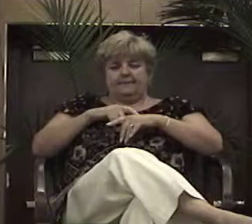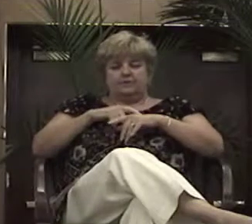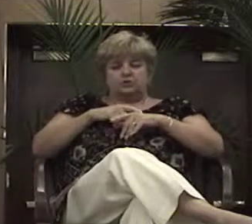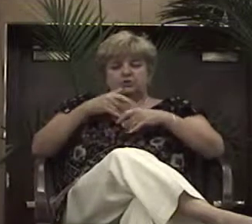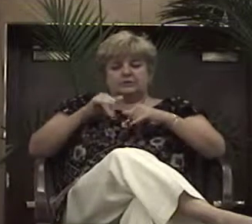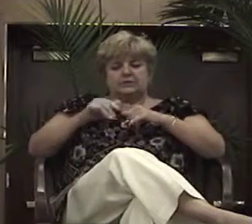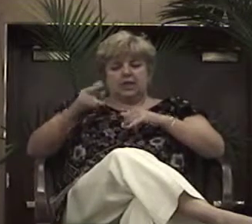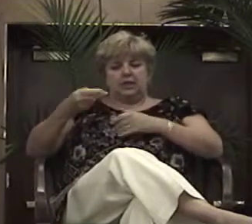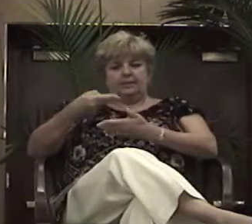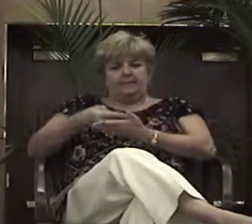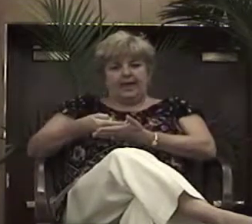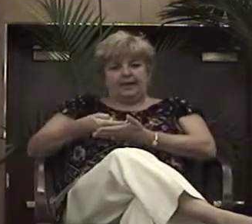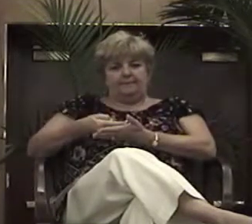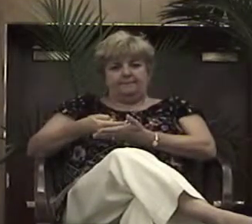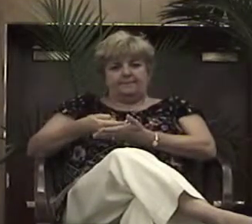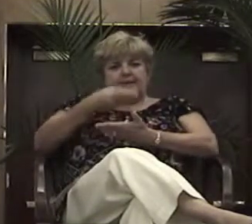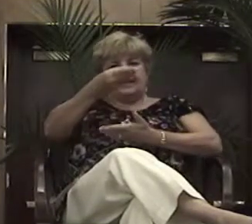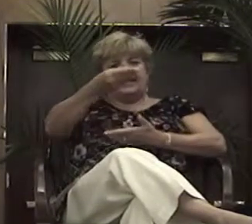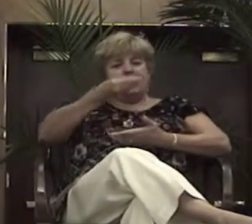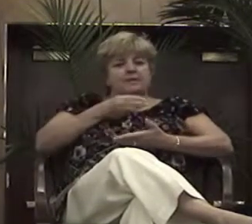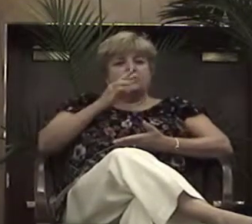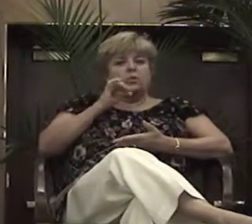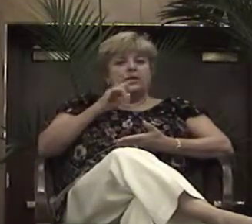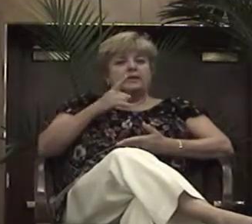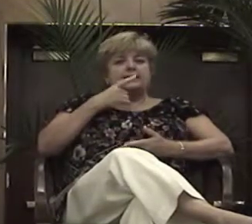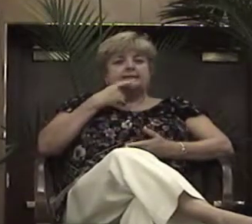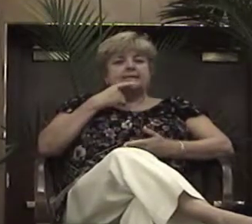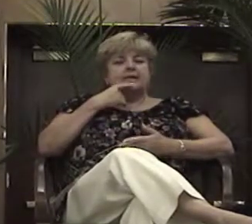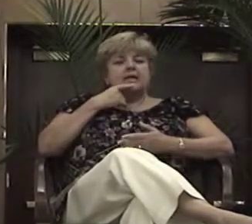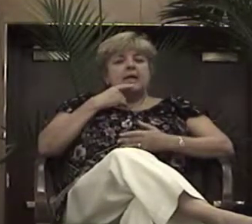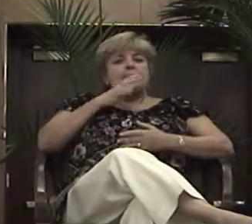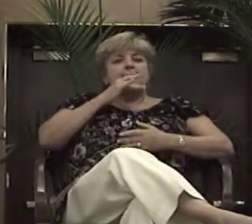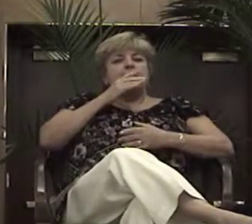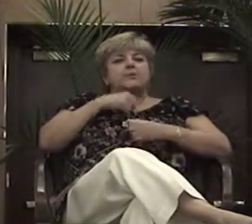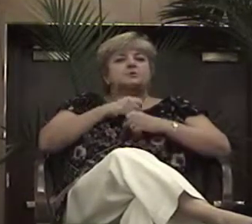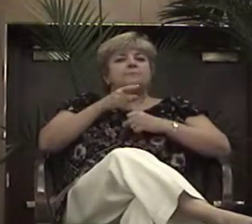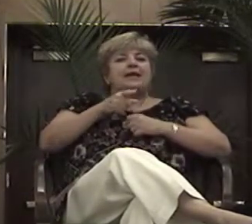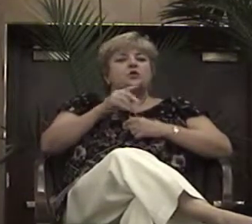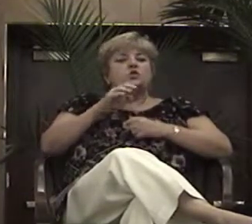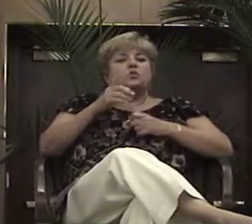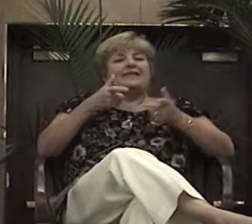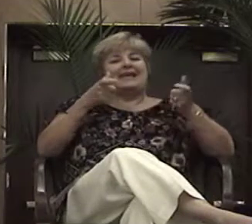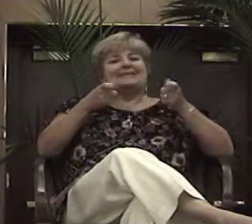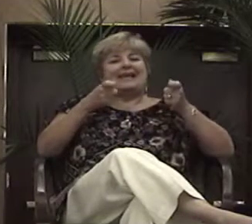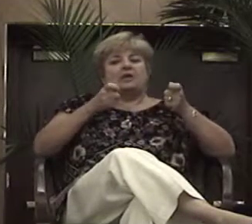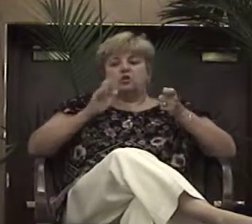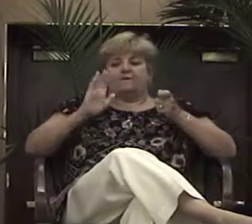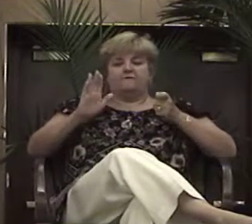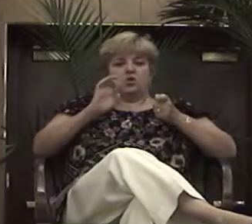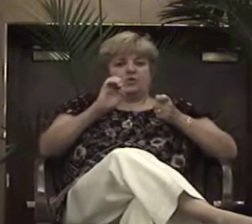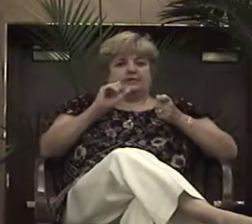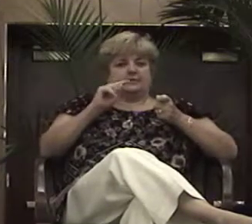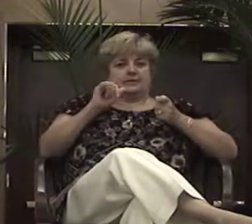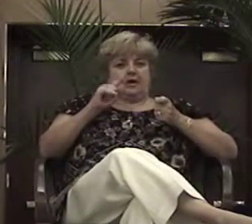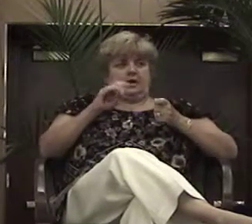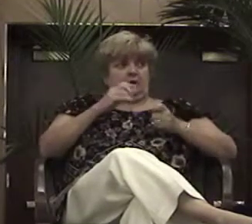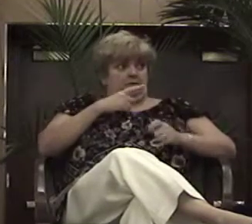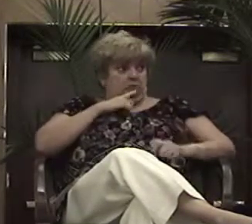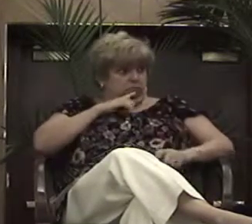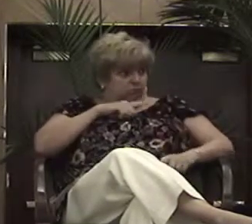he handed it to me and he said, your mother's made you the executor of her estate. And I just a little laughed.